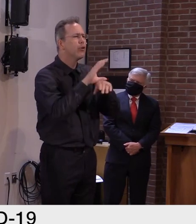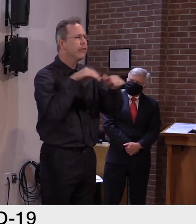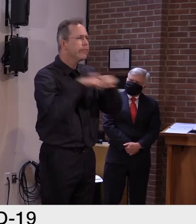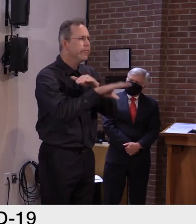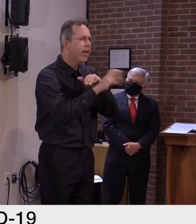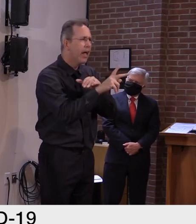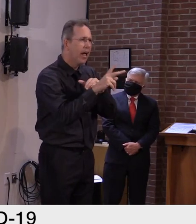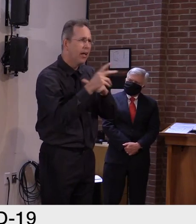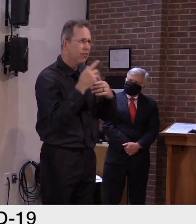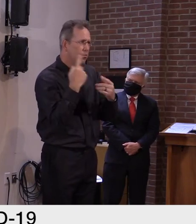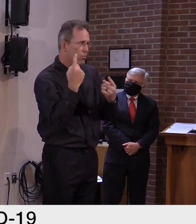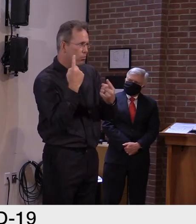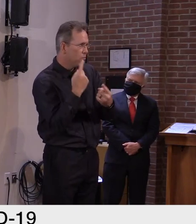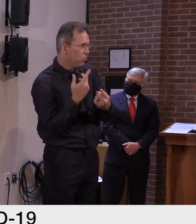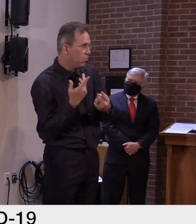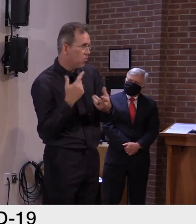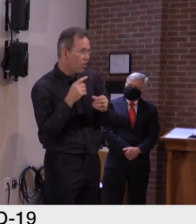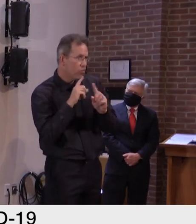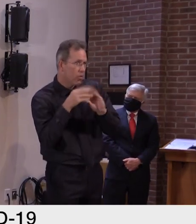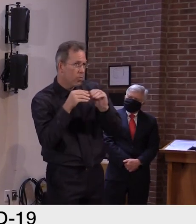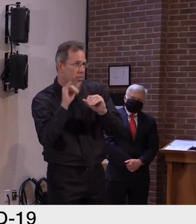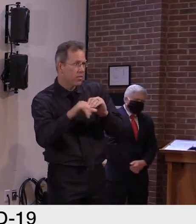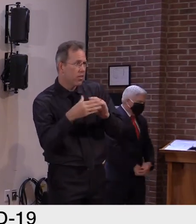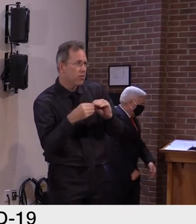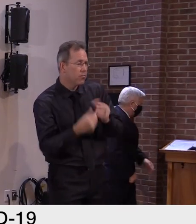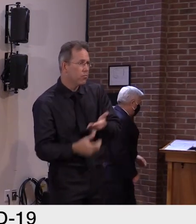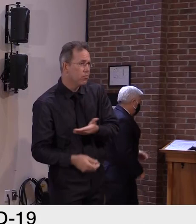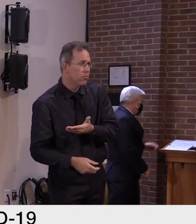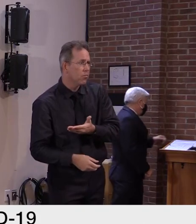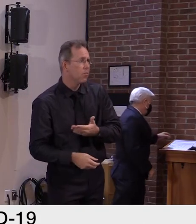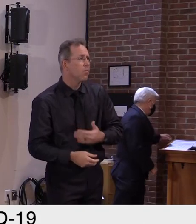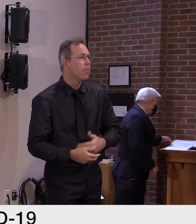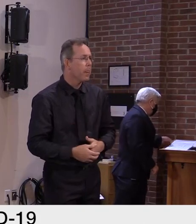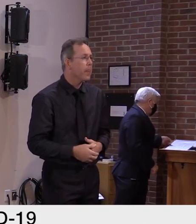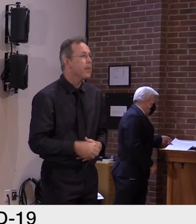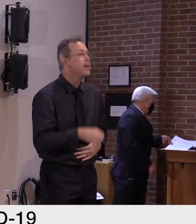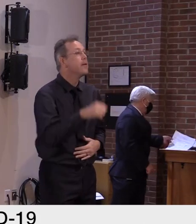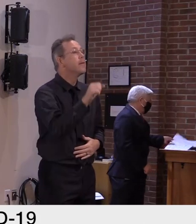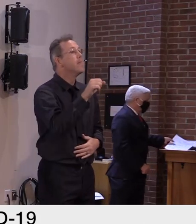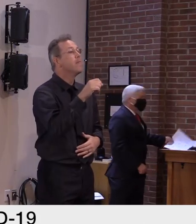The question was, does the cyber attack have an impact on test results getting back timely?